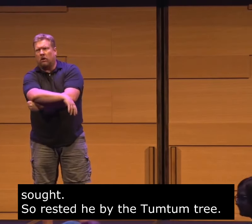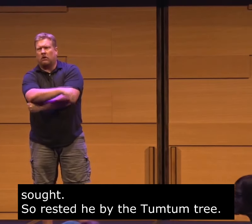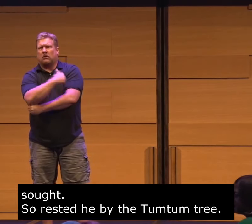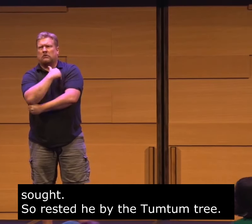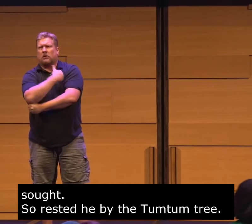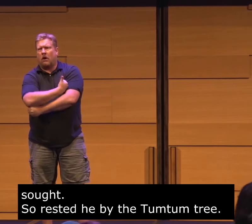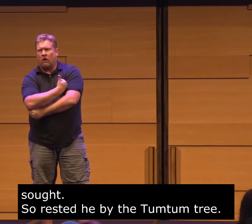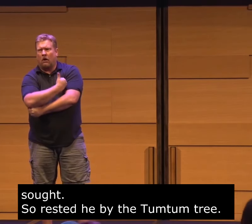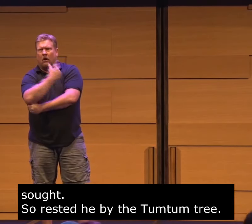tree,